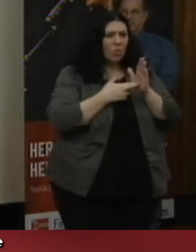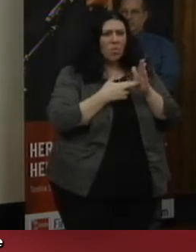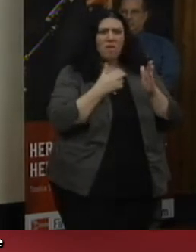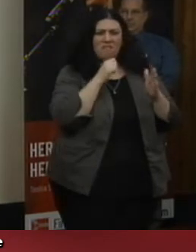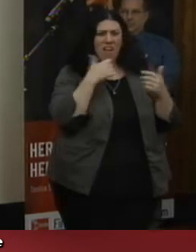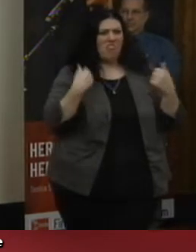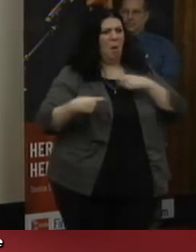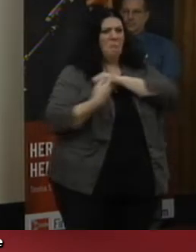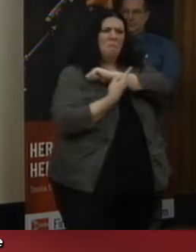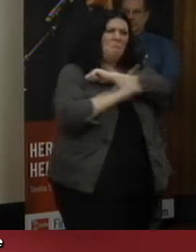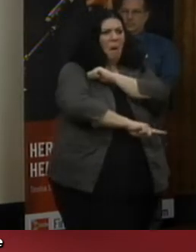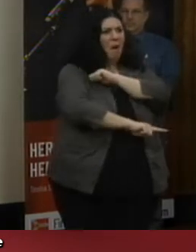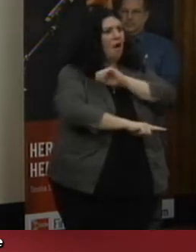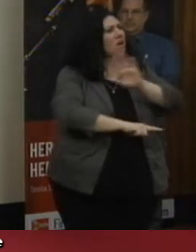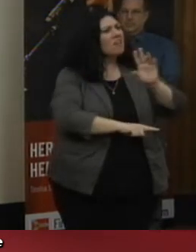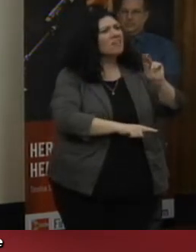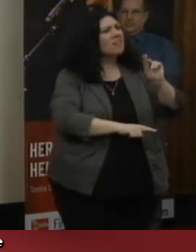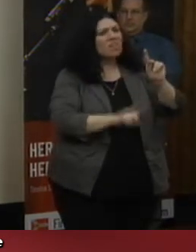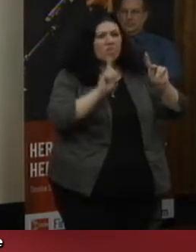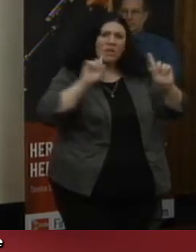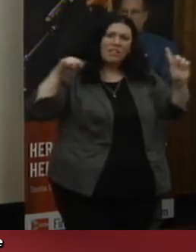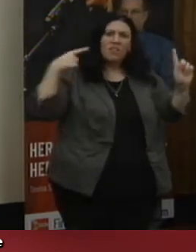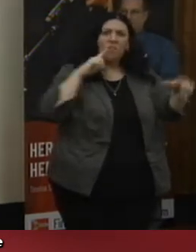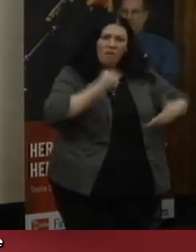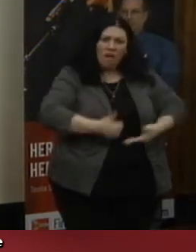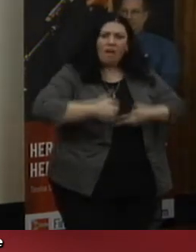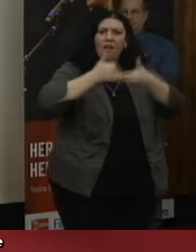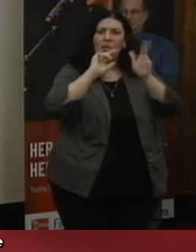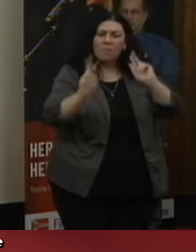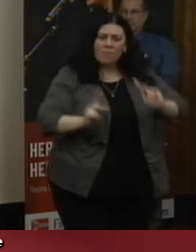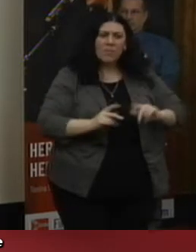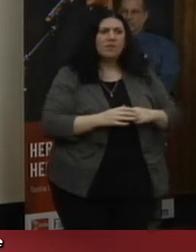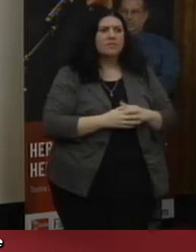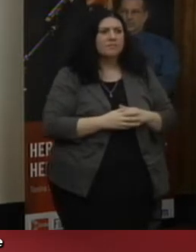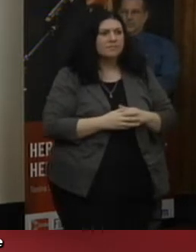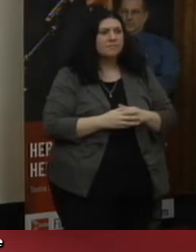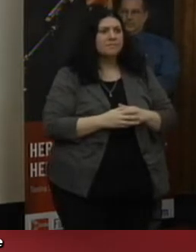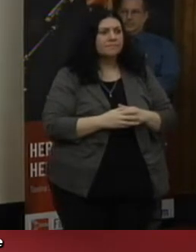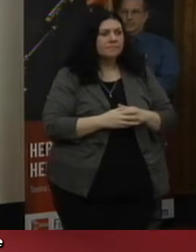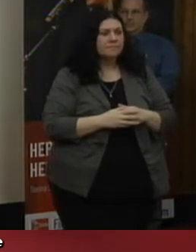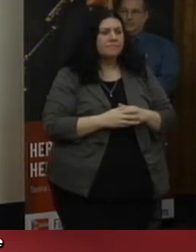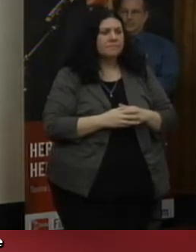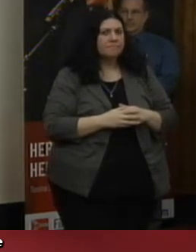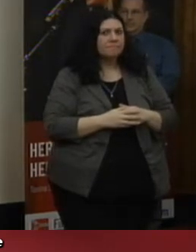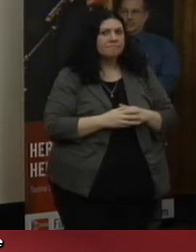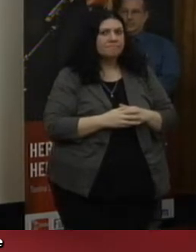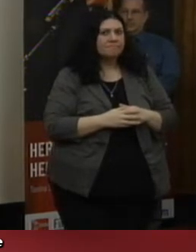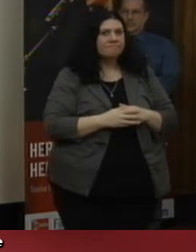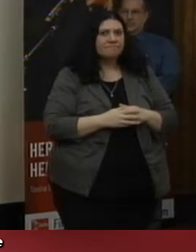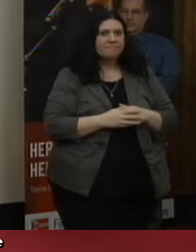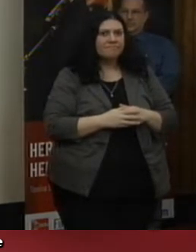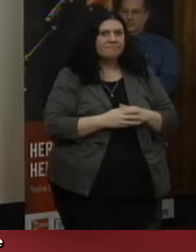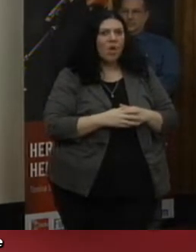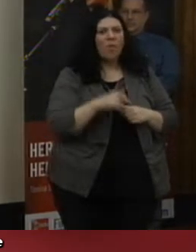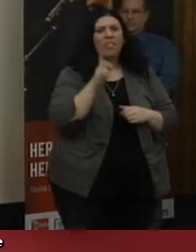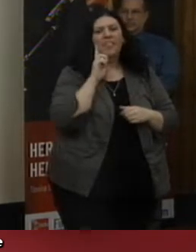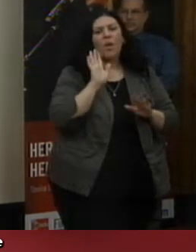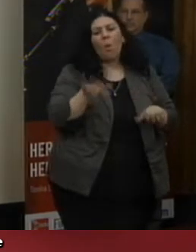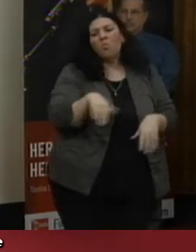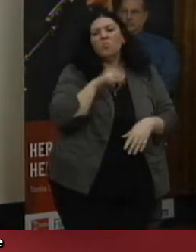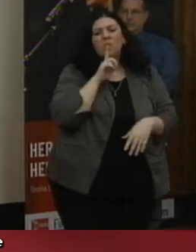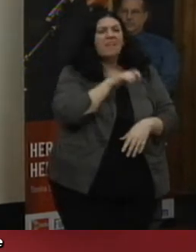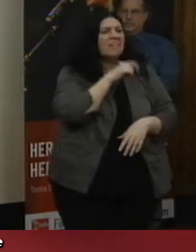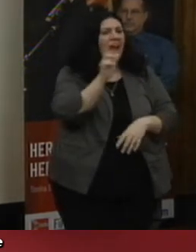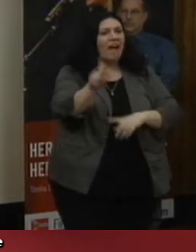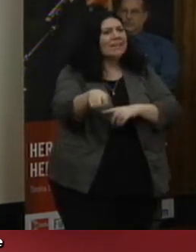punitive. This is intended to be helpful. This isn't something that is unnecessary.